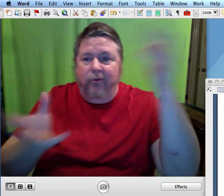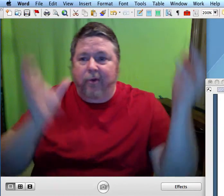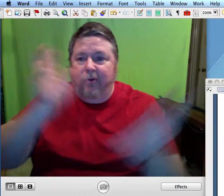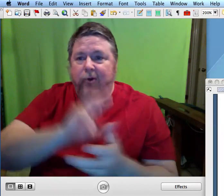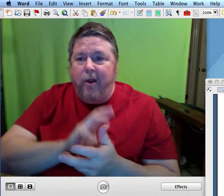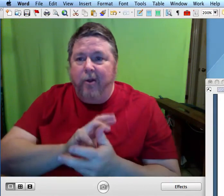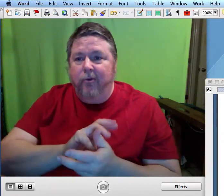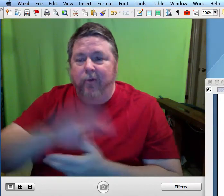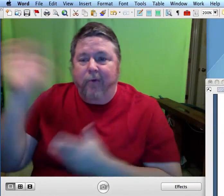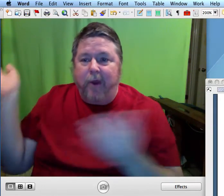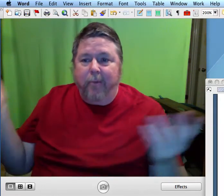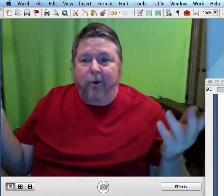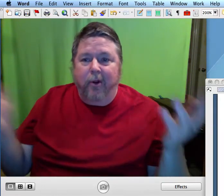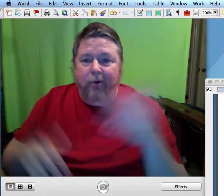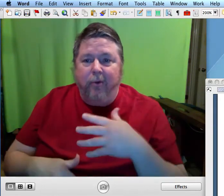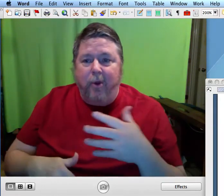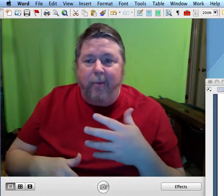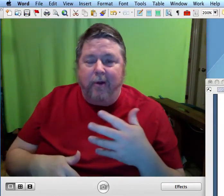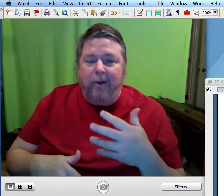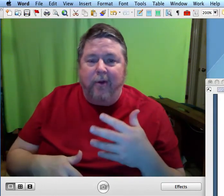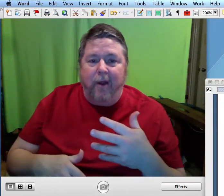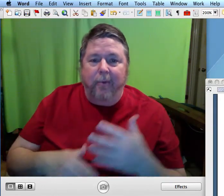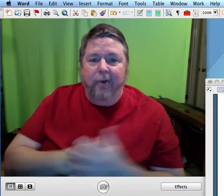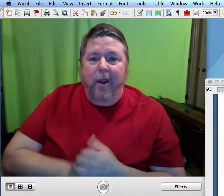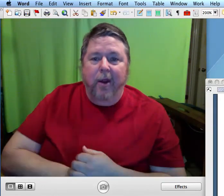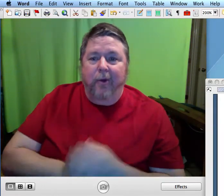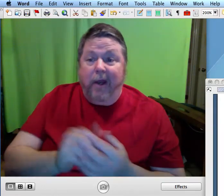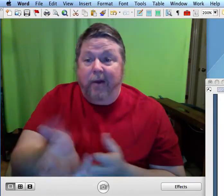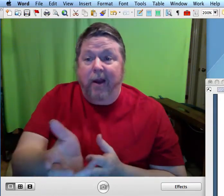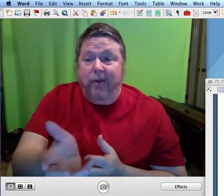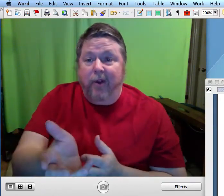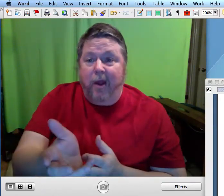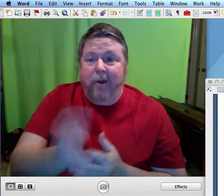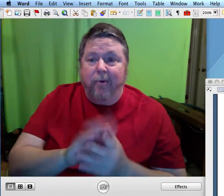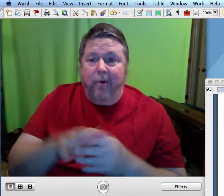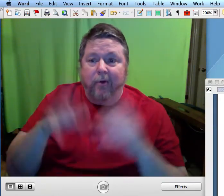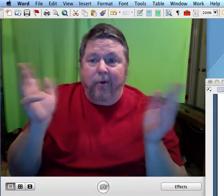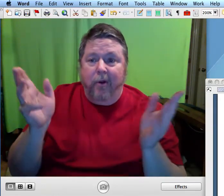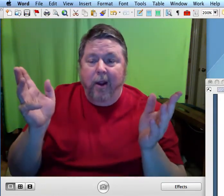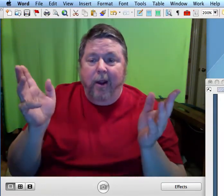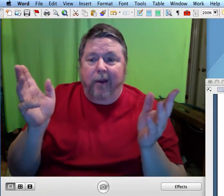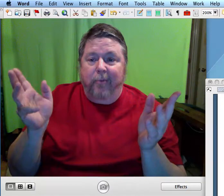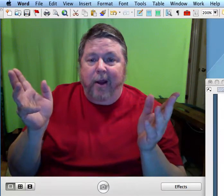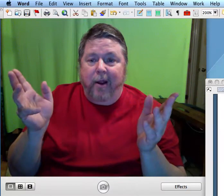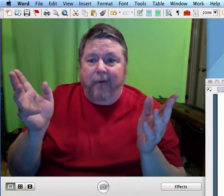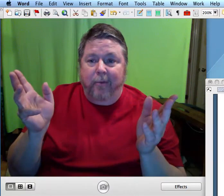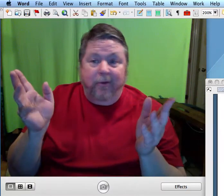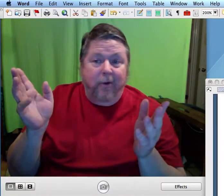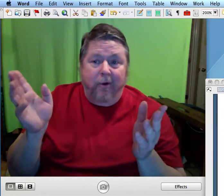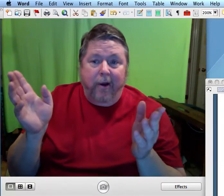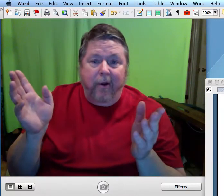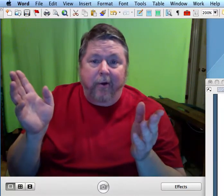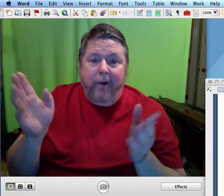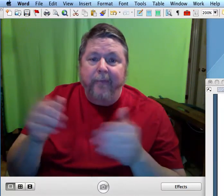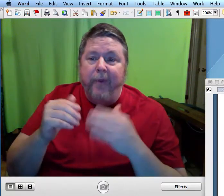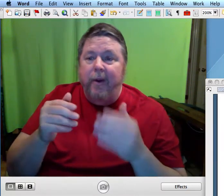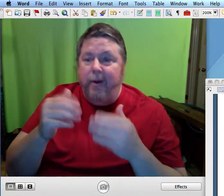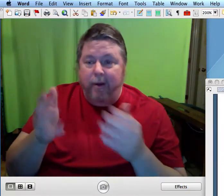word structure should I use, and what vocabulary should I use to talk about these concepts? Do I need to teach the concept, or we're just going to explain the concept as though you already